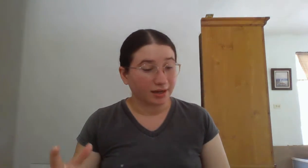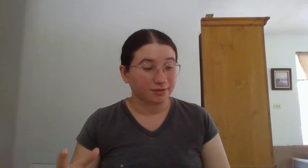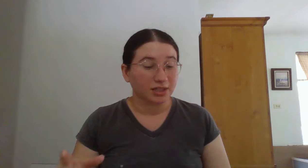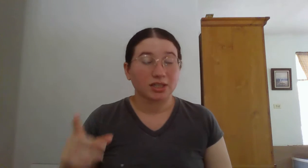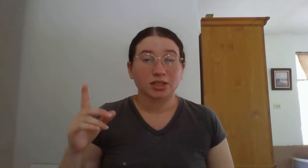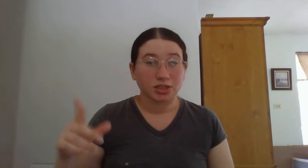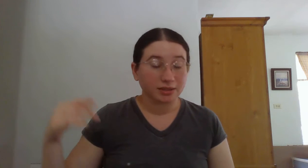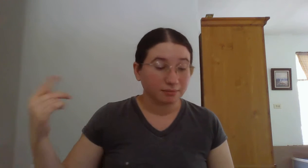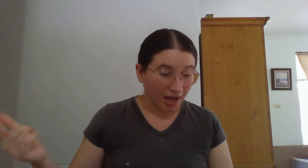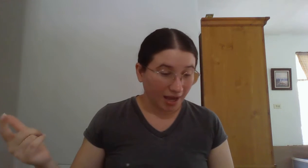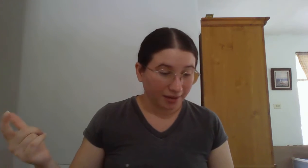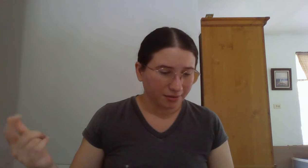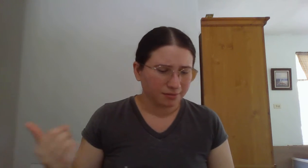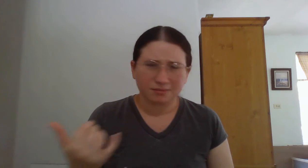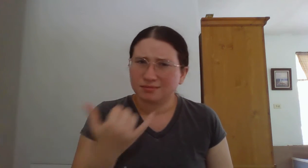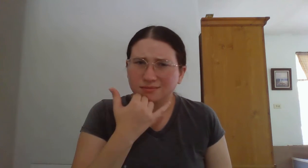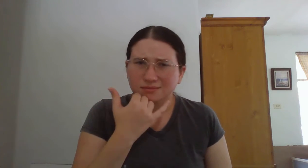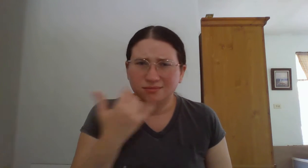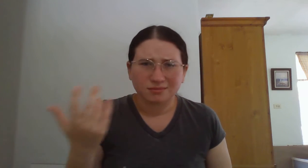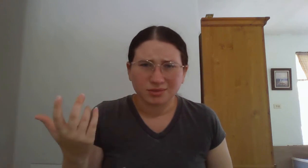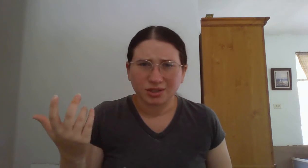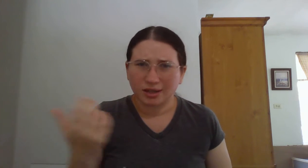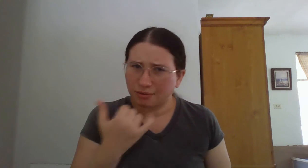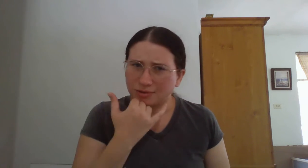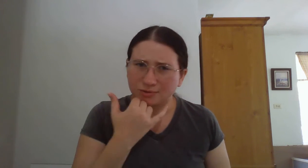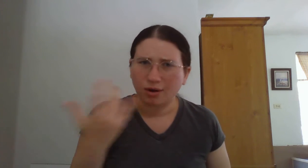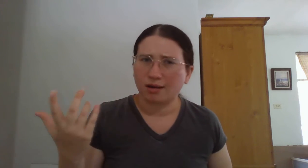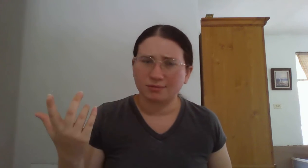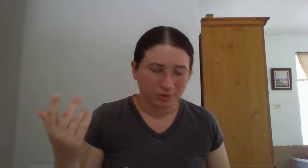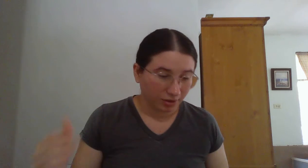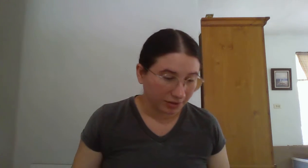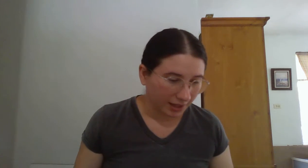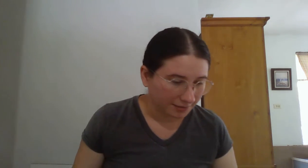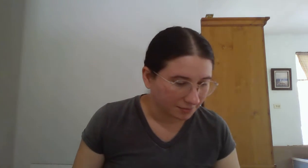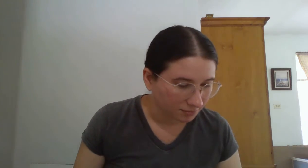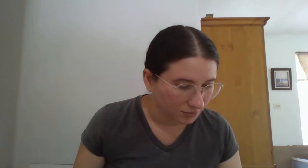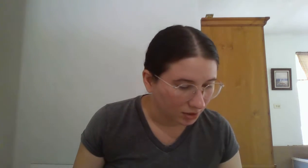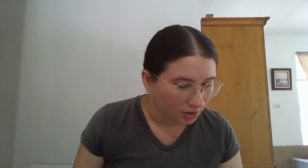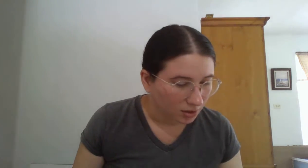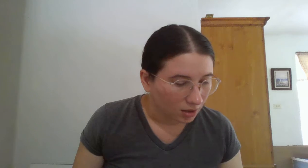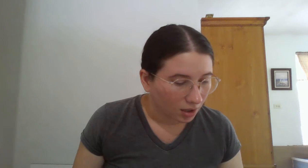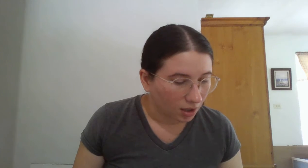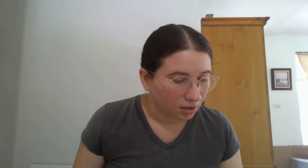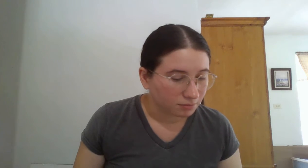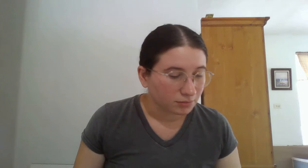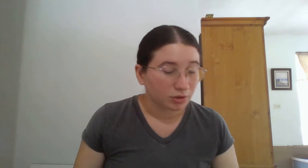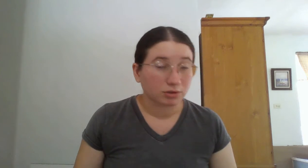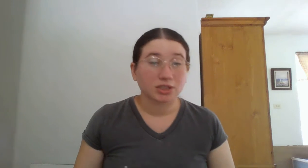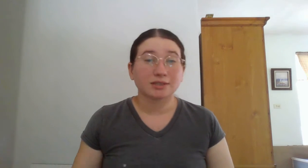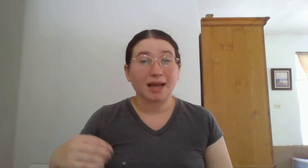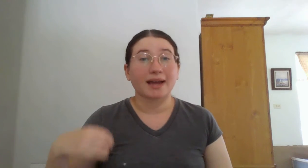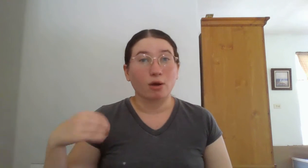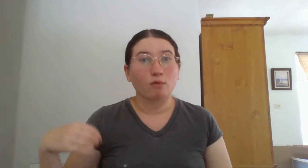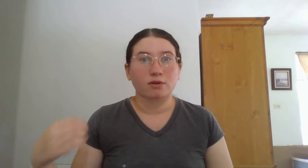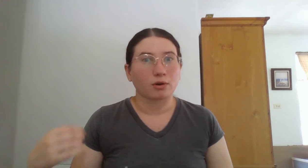have she mad. Like what's wrong? What's wrong with that? So she's mad over and